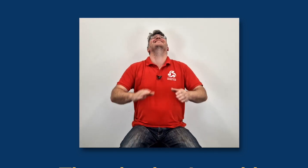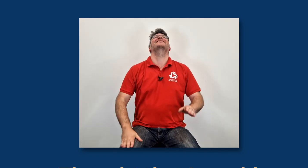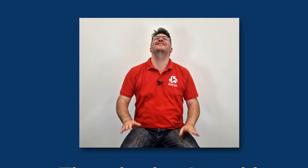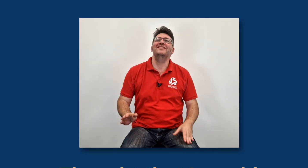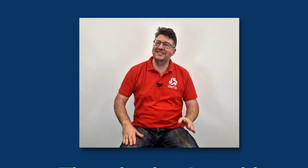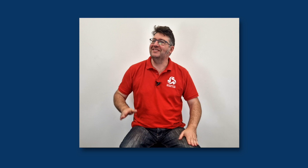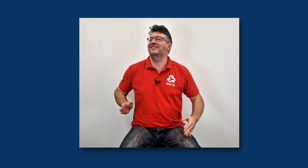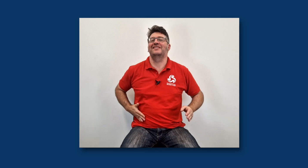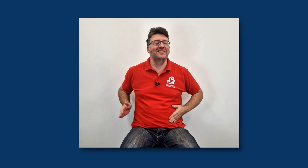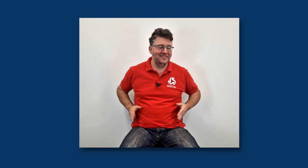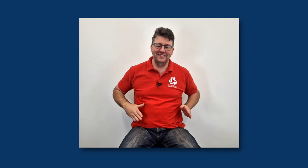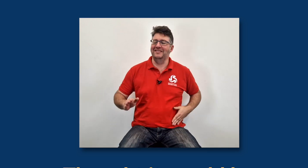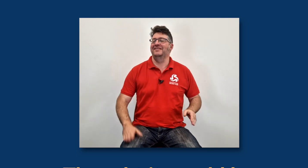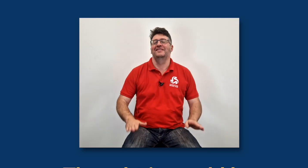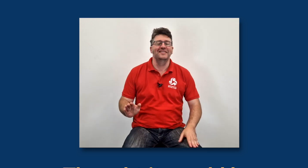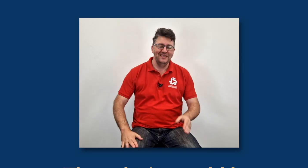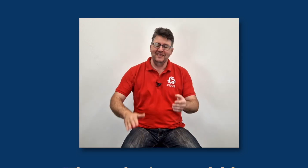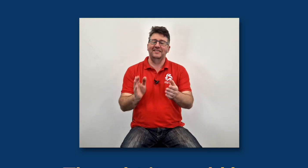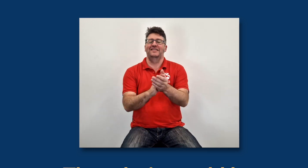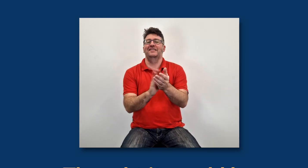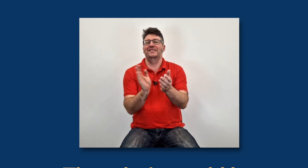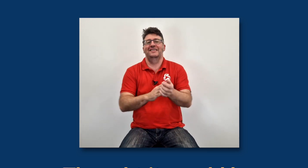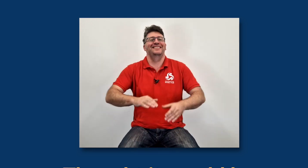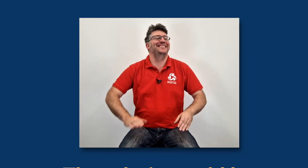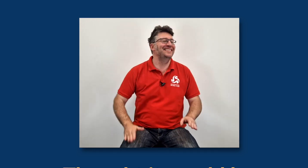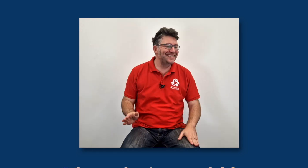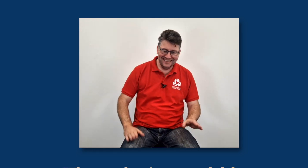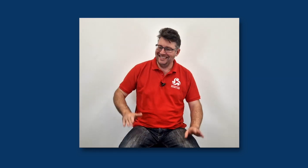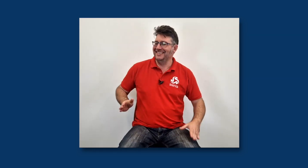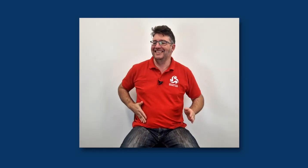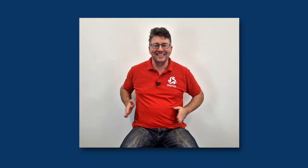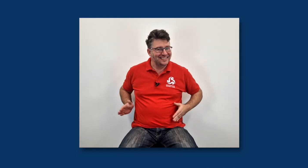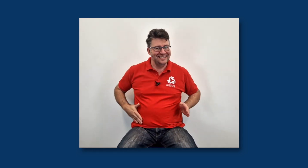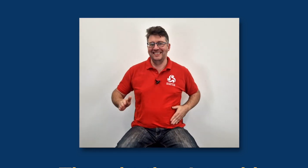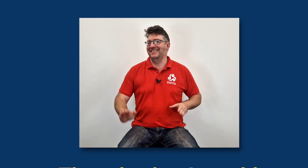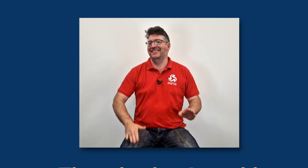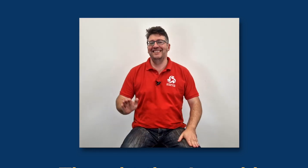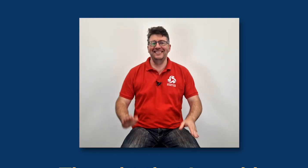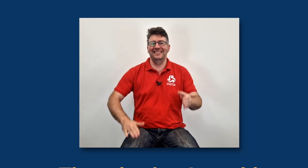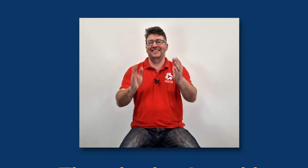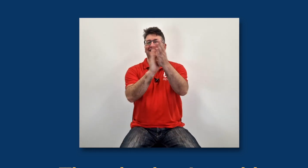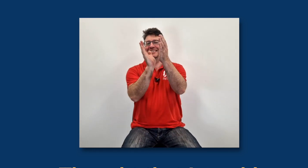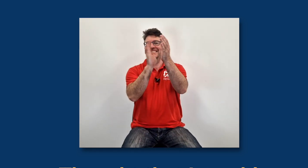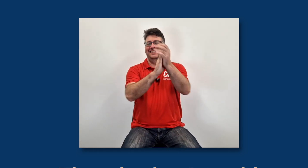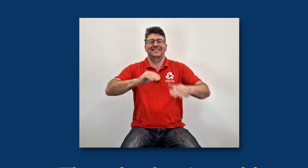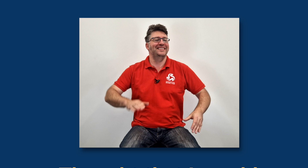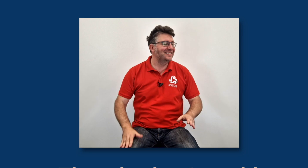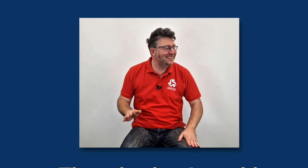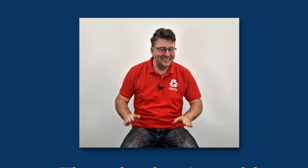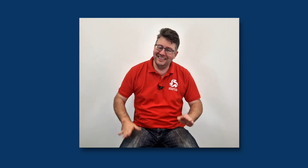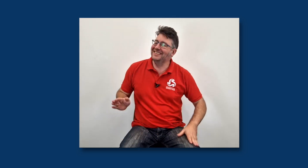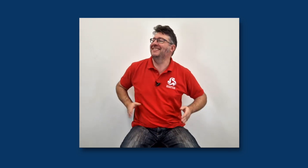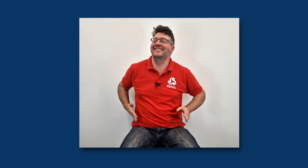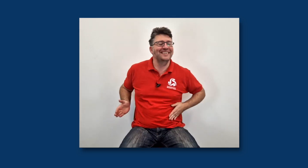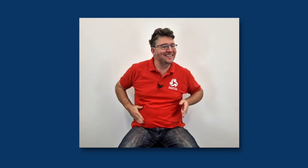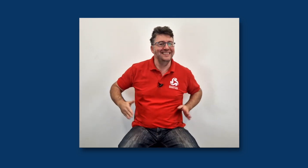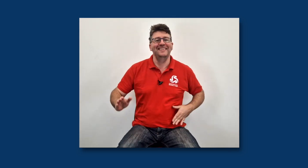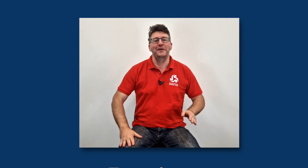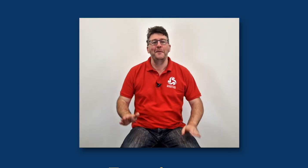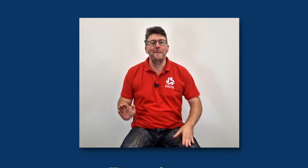fail without you, but I'm on top. Thought it would be over by now, but it won't stop. Thought that I would self-destruct, but I'm still